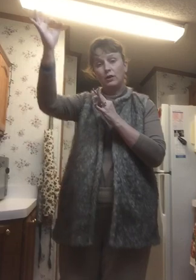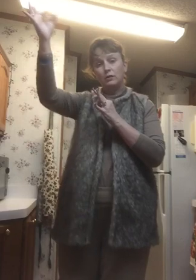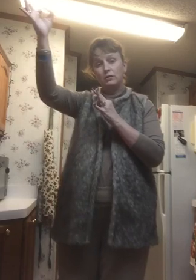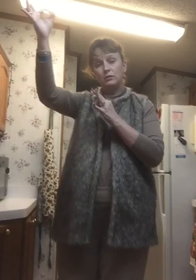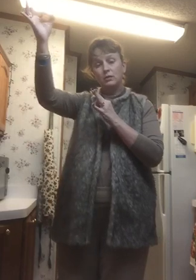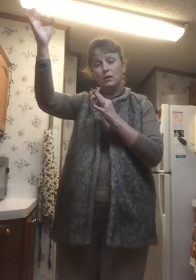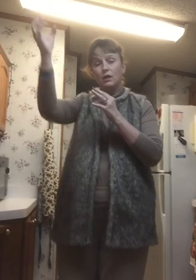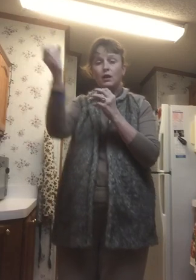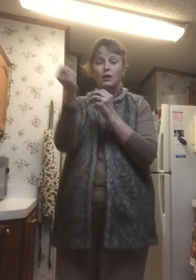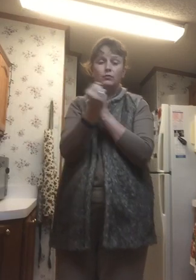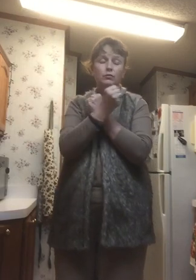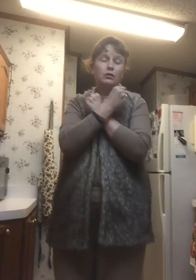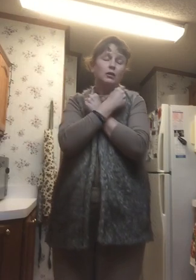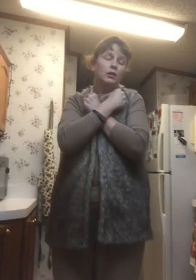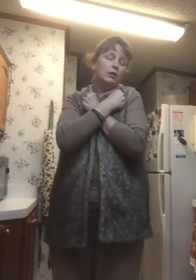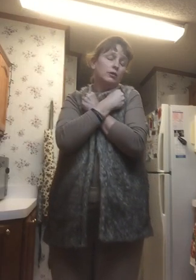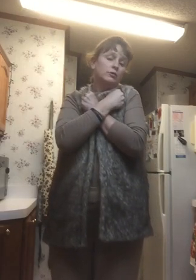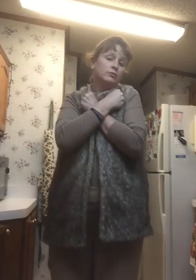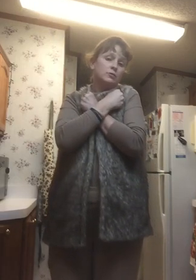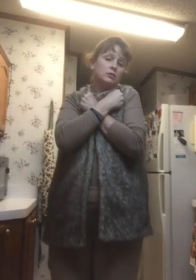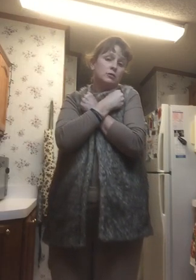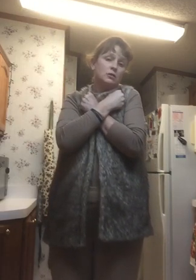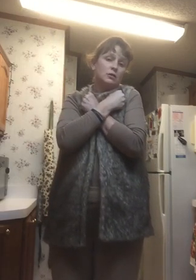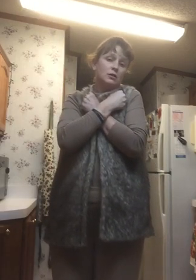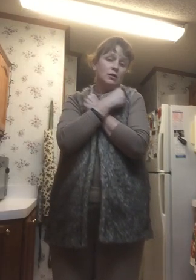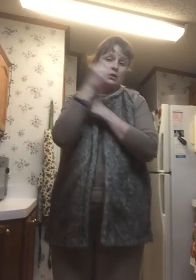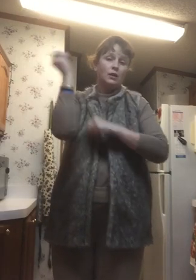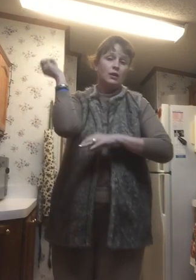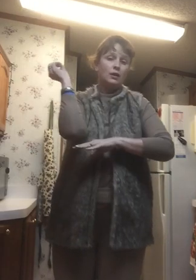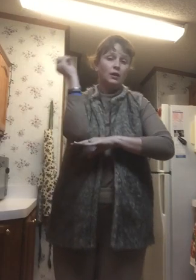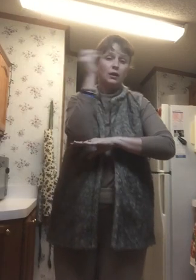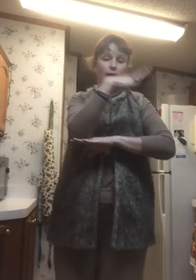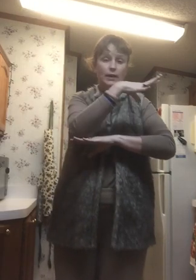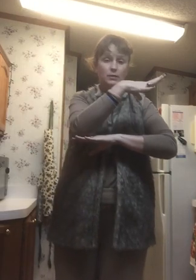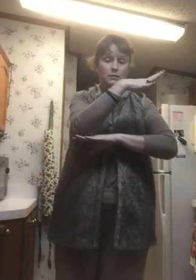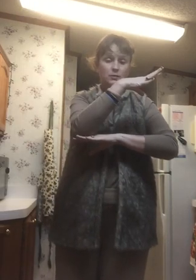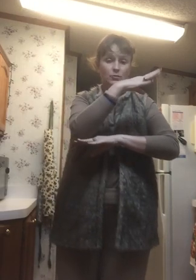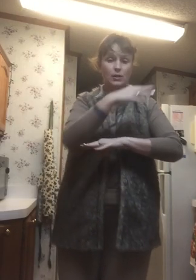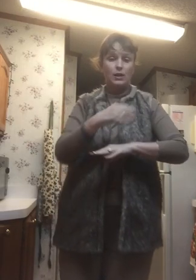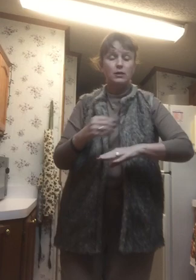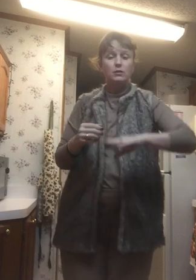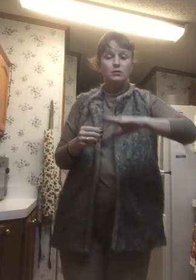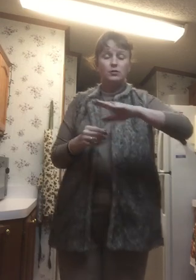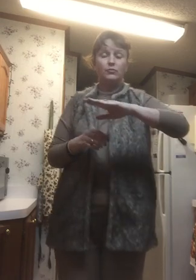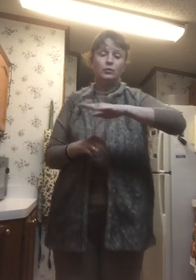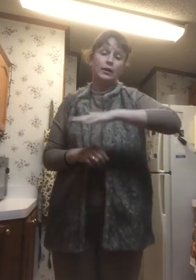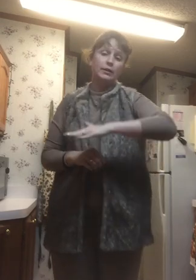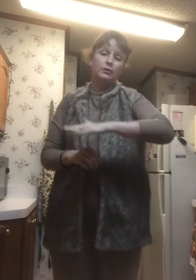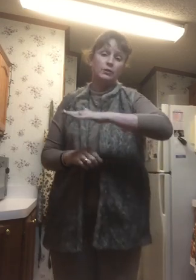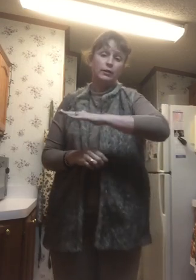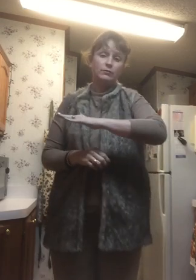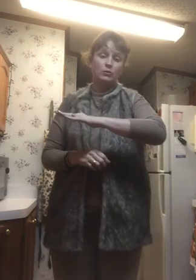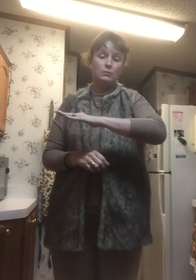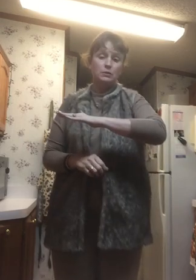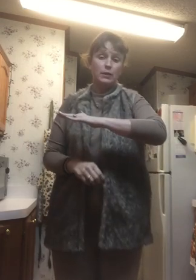dawn of love's light. Okay? So for light, your left arm is